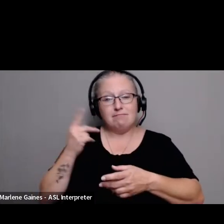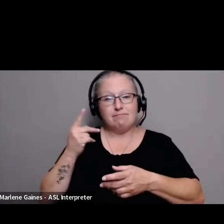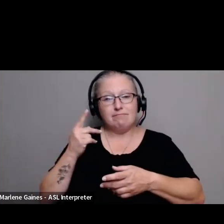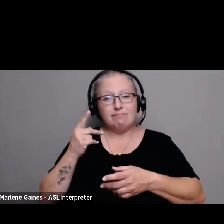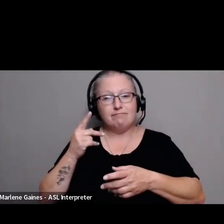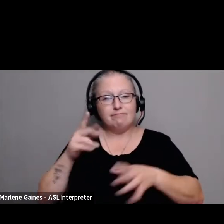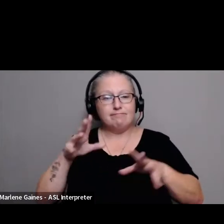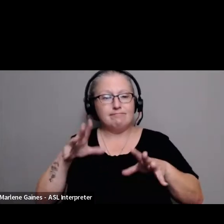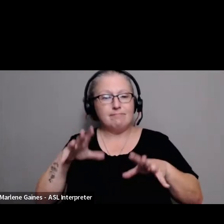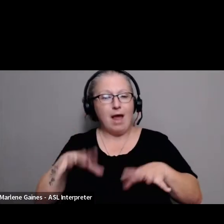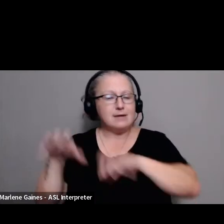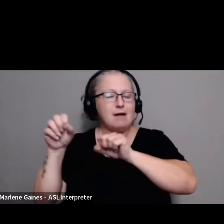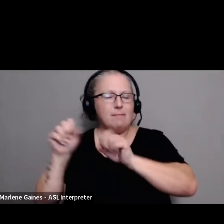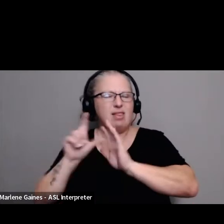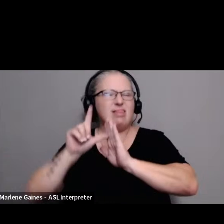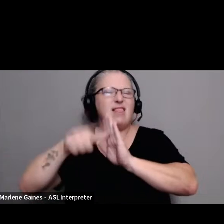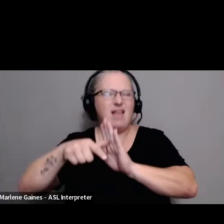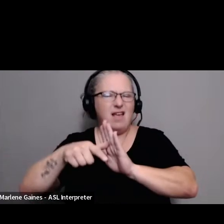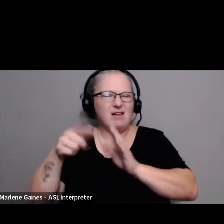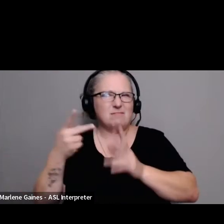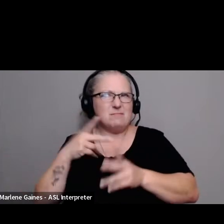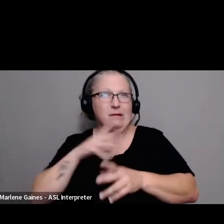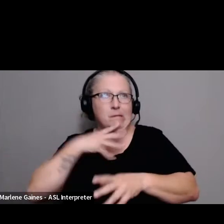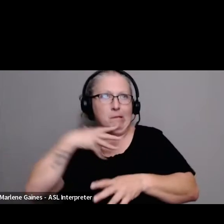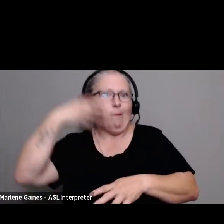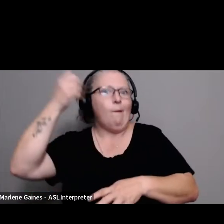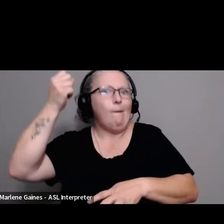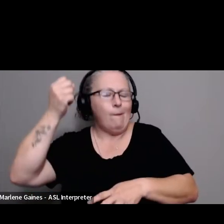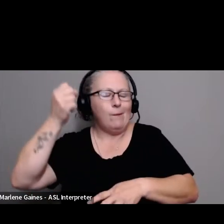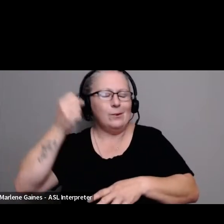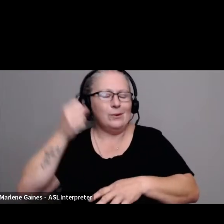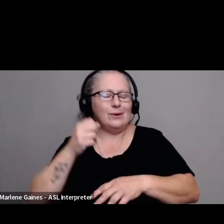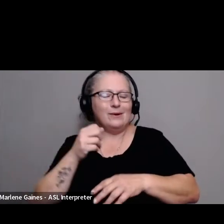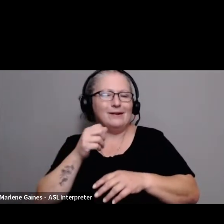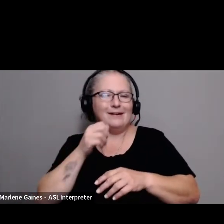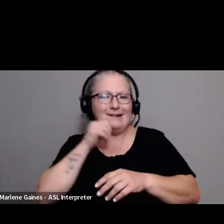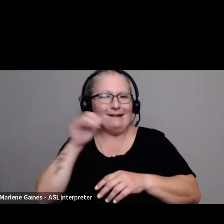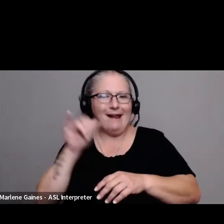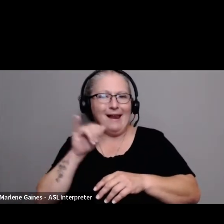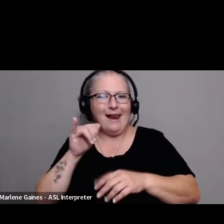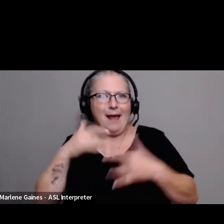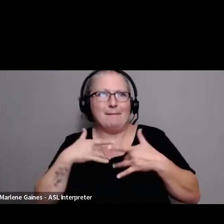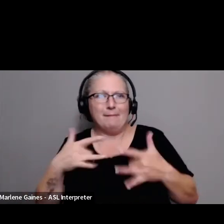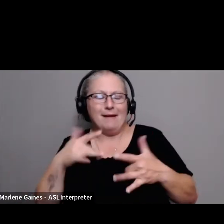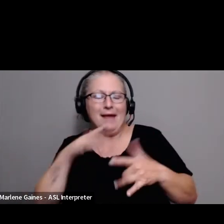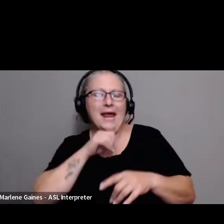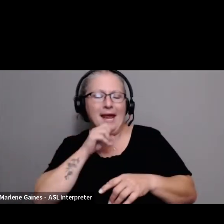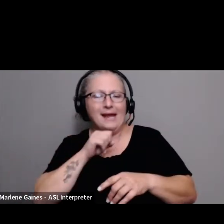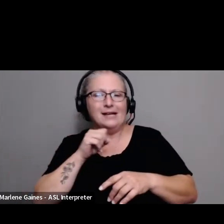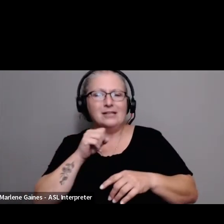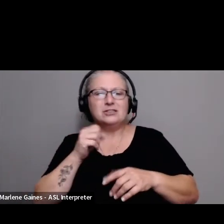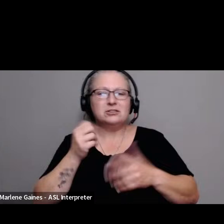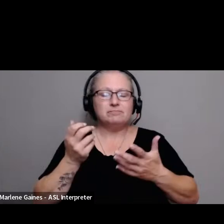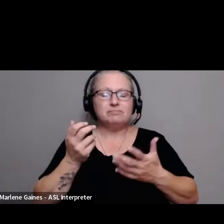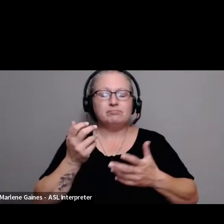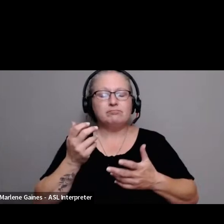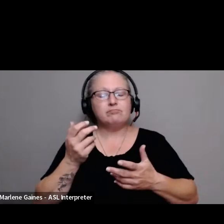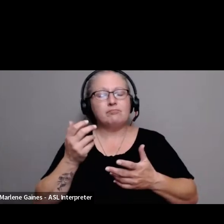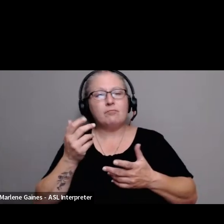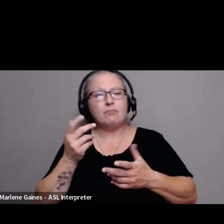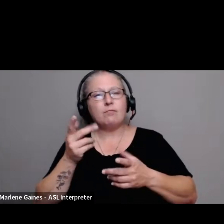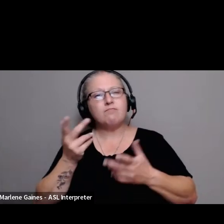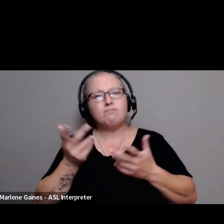in life. We were quite a bit older than the normal parents that adopted, but I would say that having a